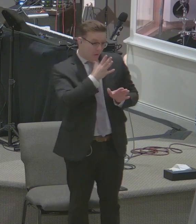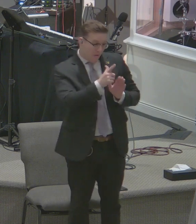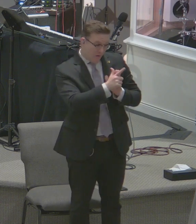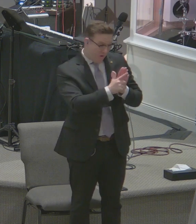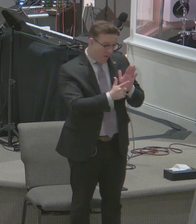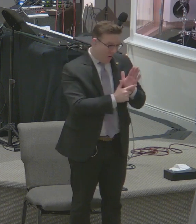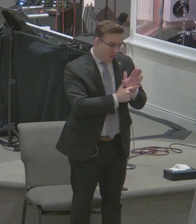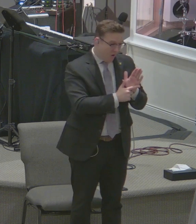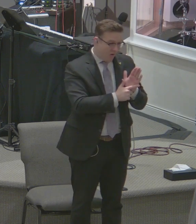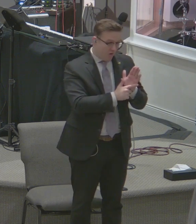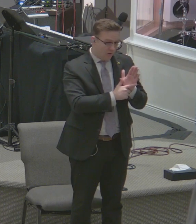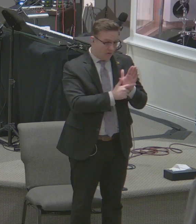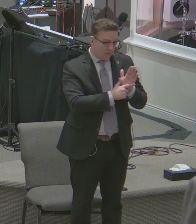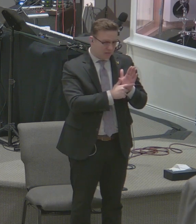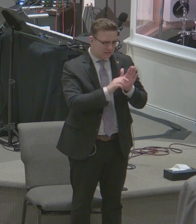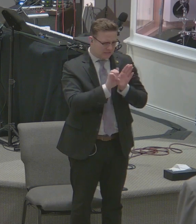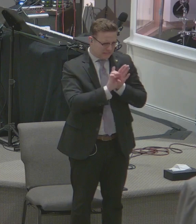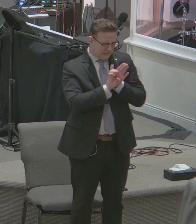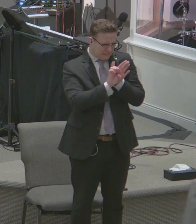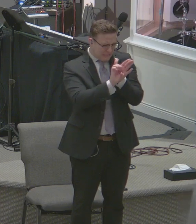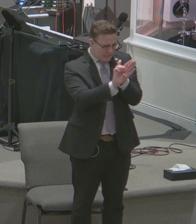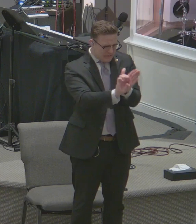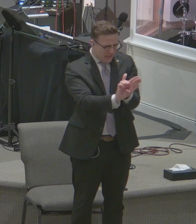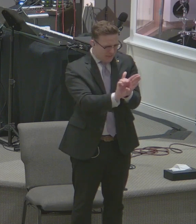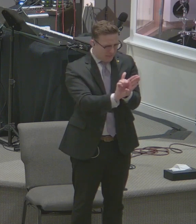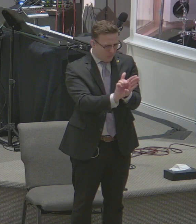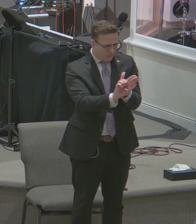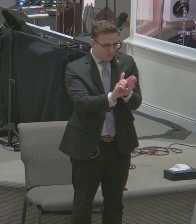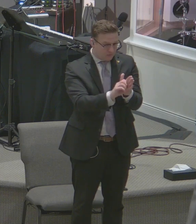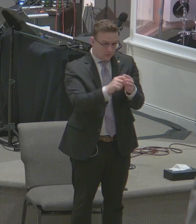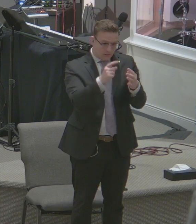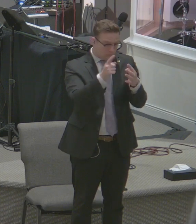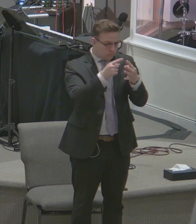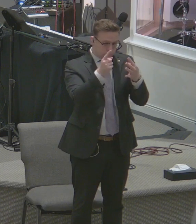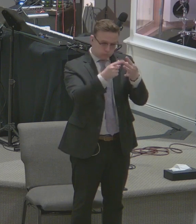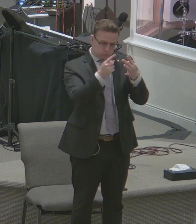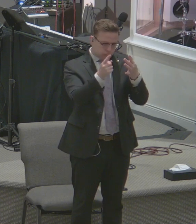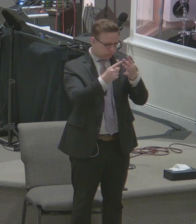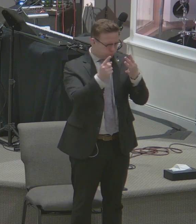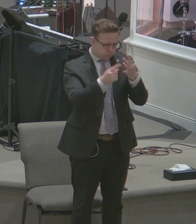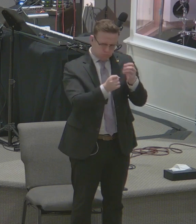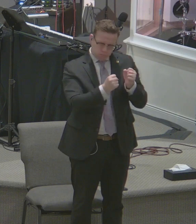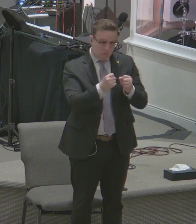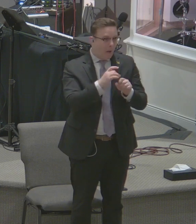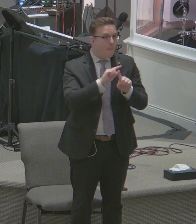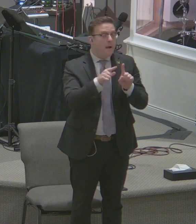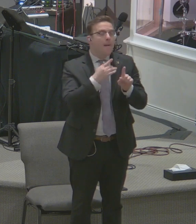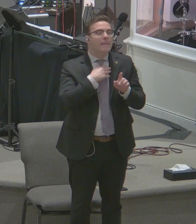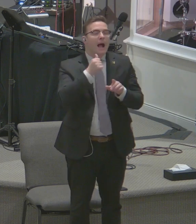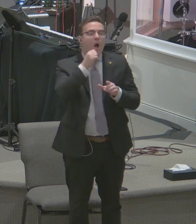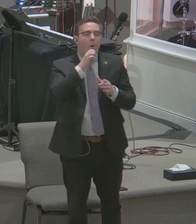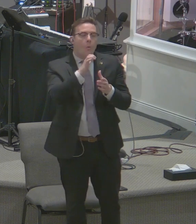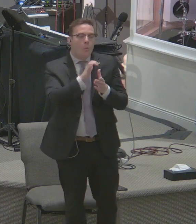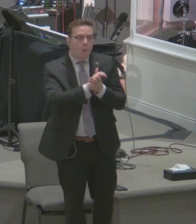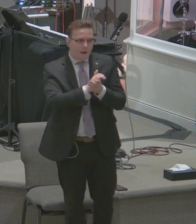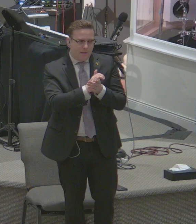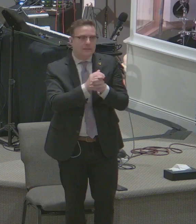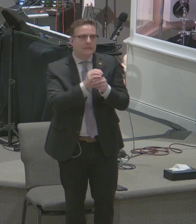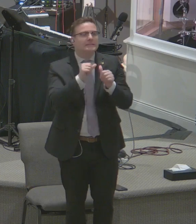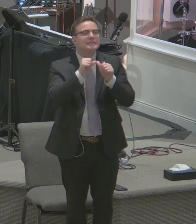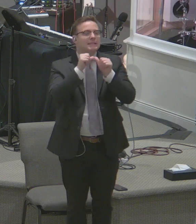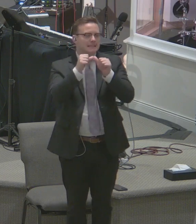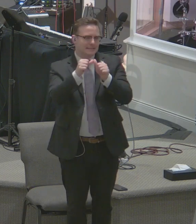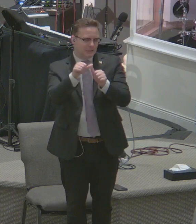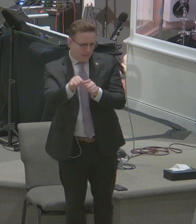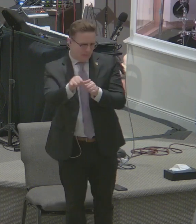I went on and on about what she was as an example to this church, but my wife has taken that a step further